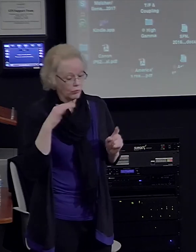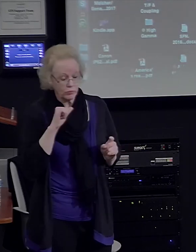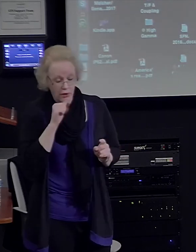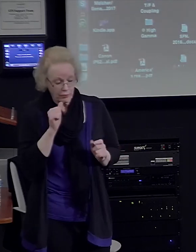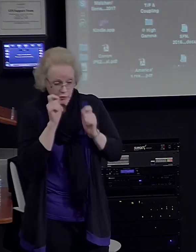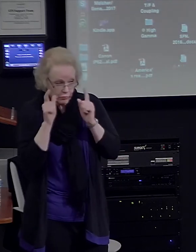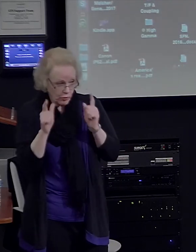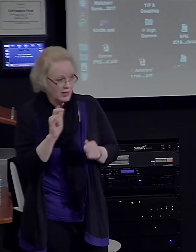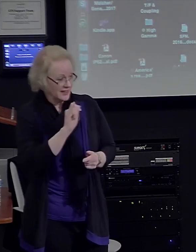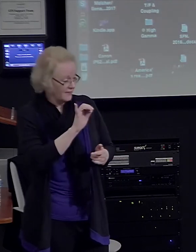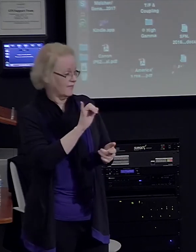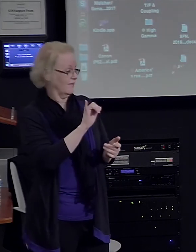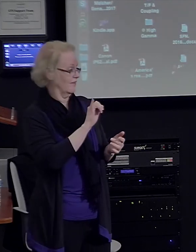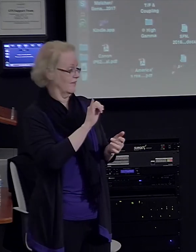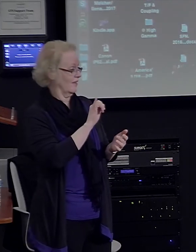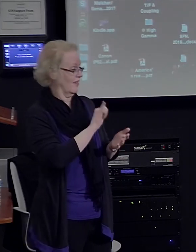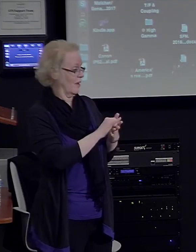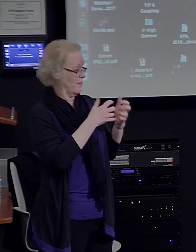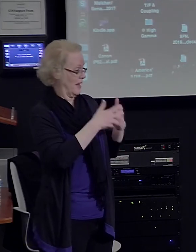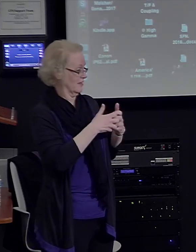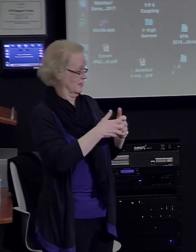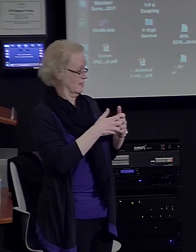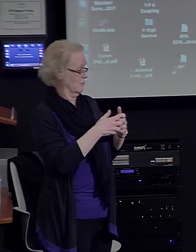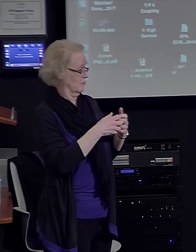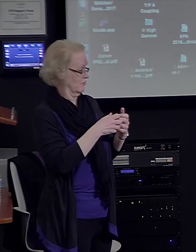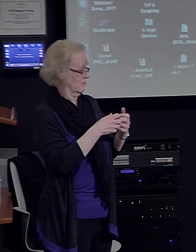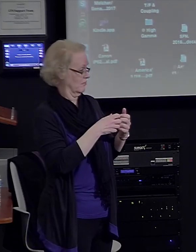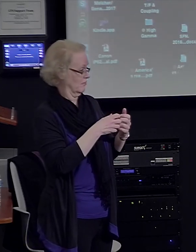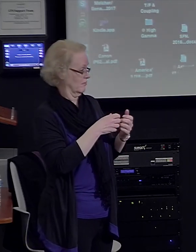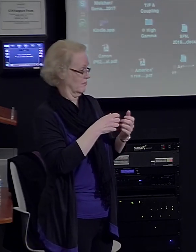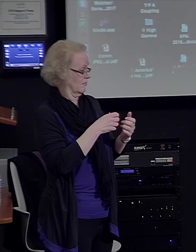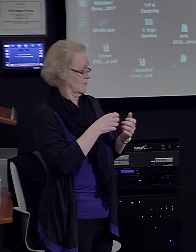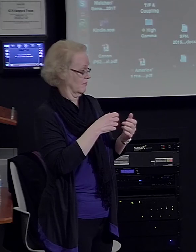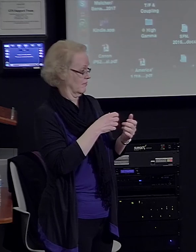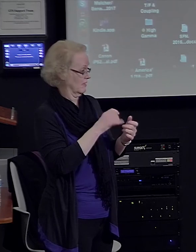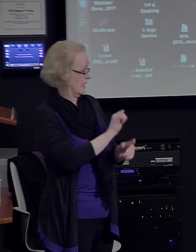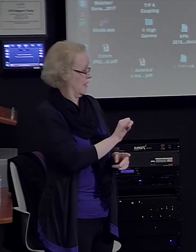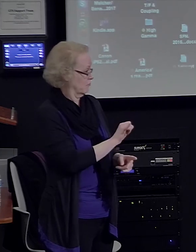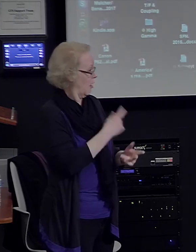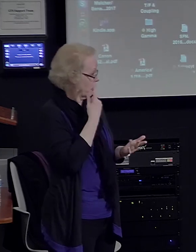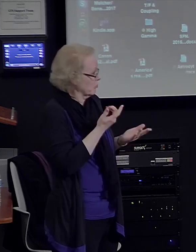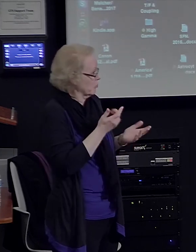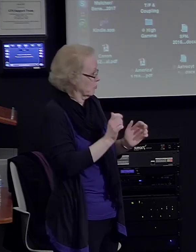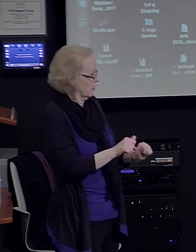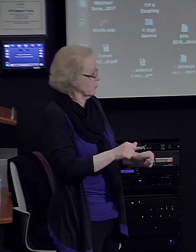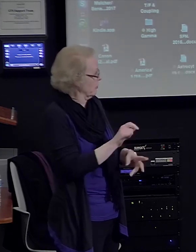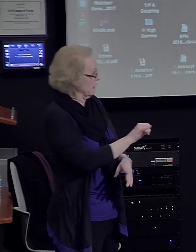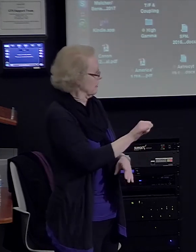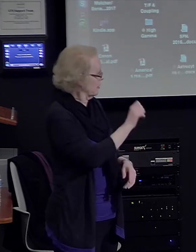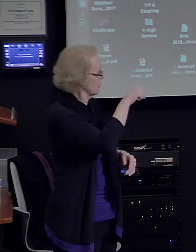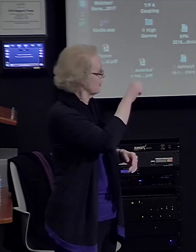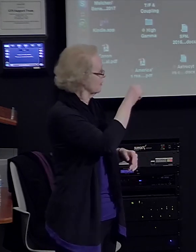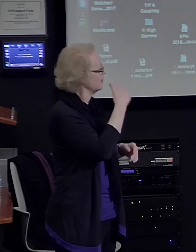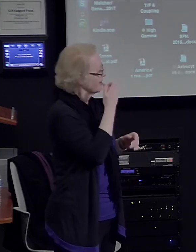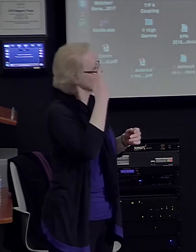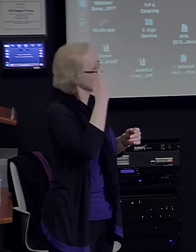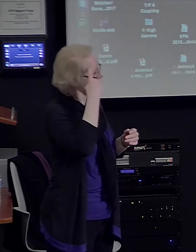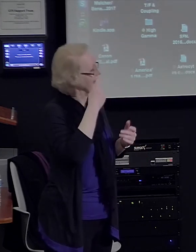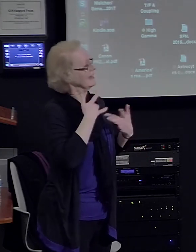if the mechanism is the same just because the brain tends to do things in a way that works well